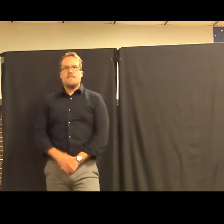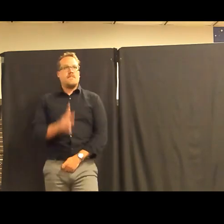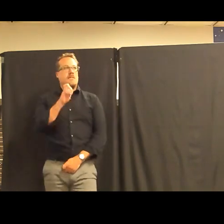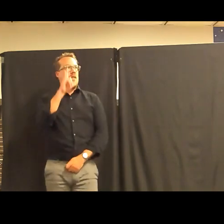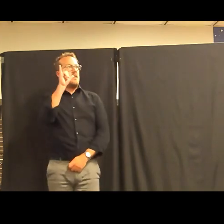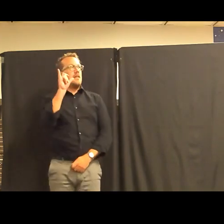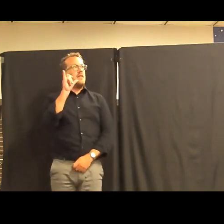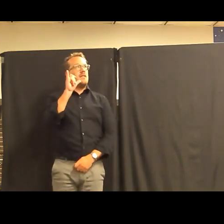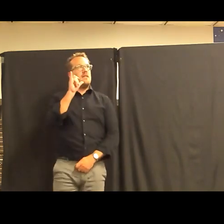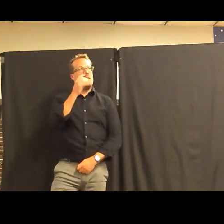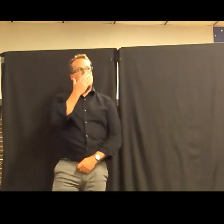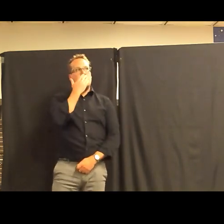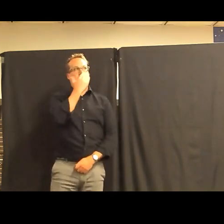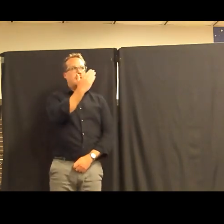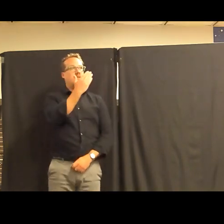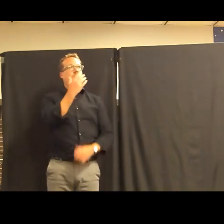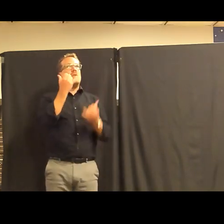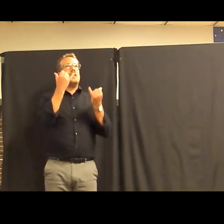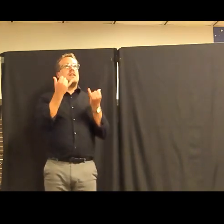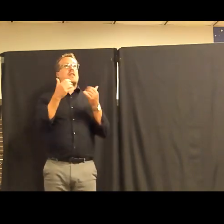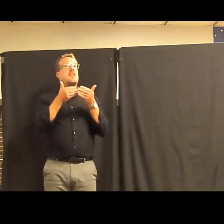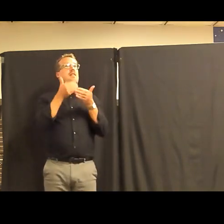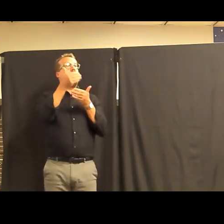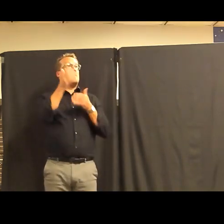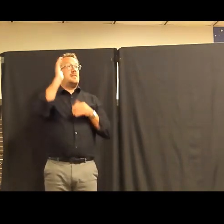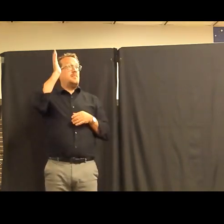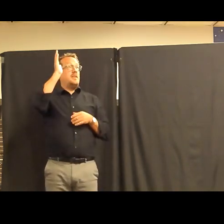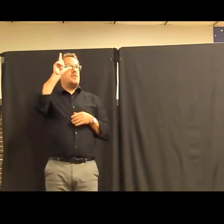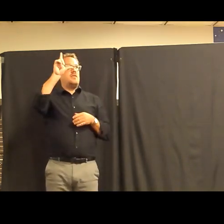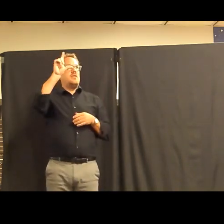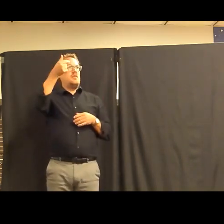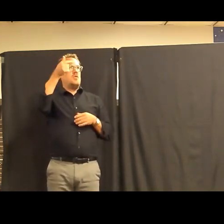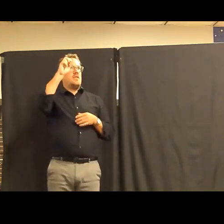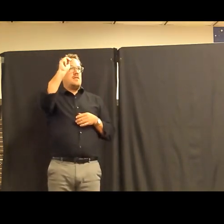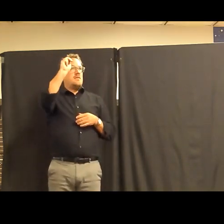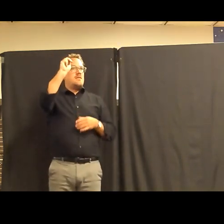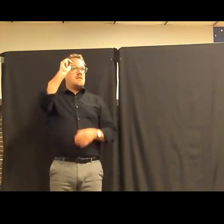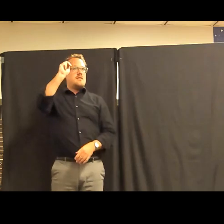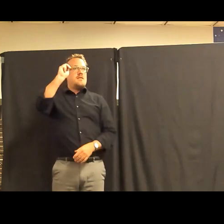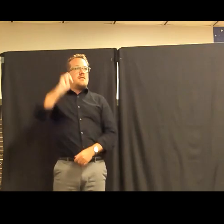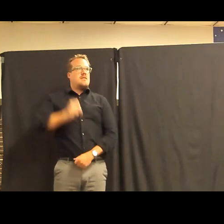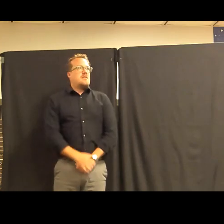Thank you. Looks like our next one is Logan.